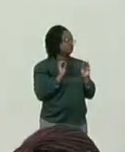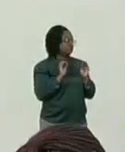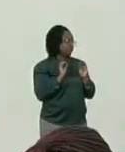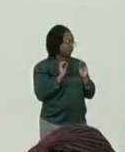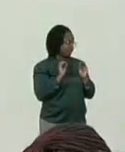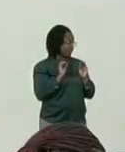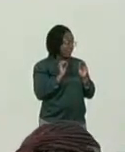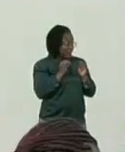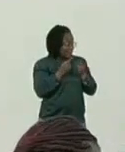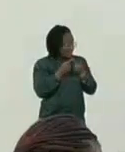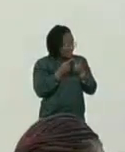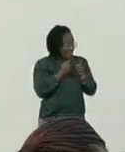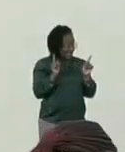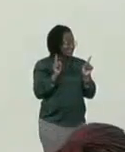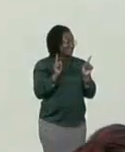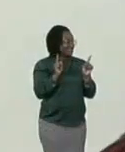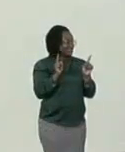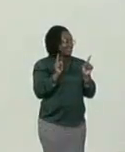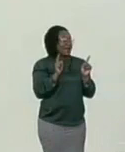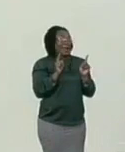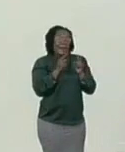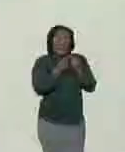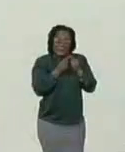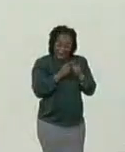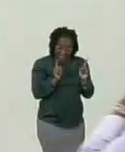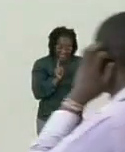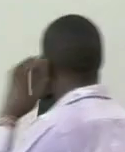But you have to convince KRA